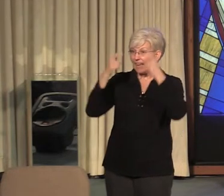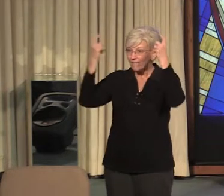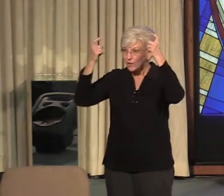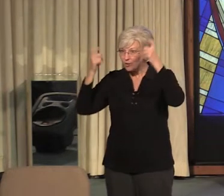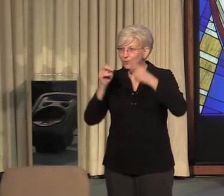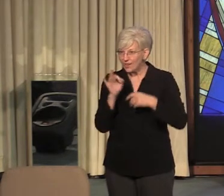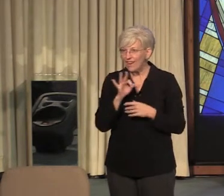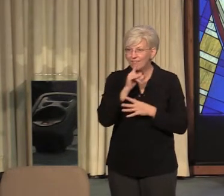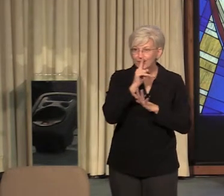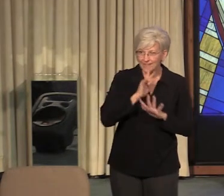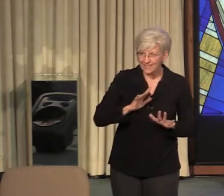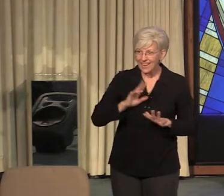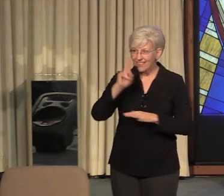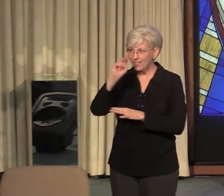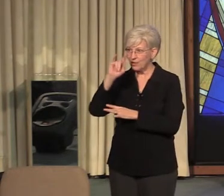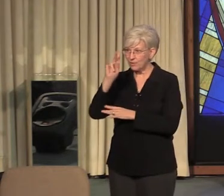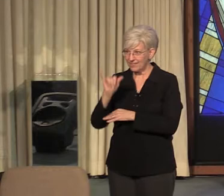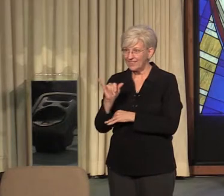There's been prayer